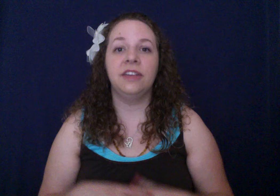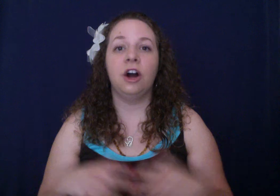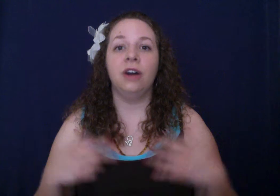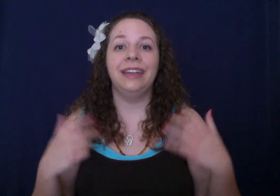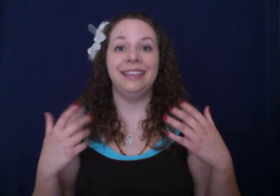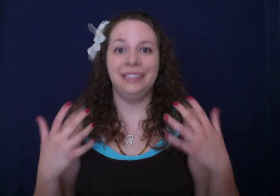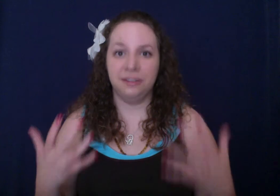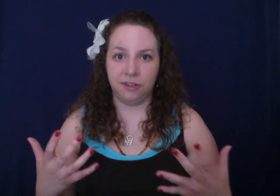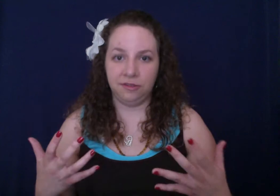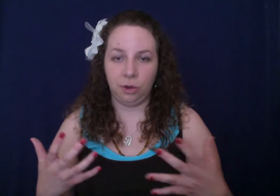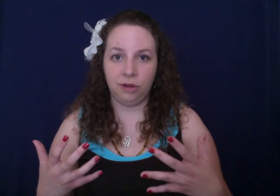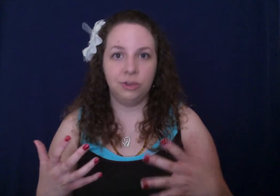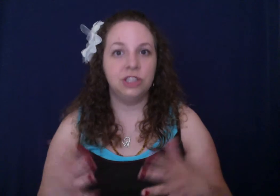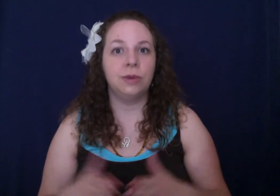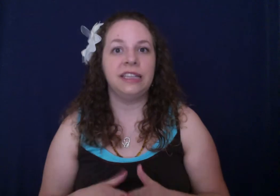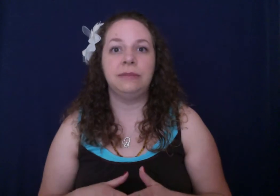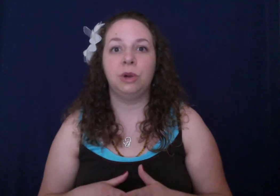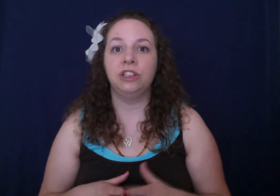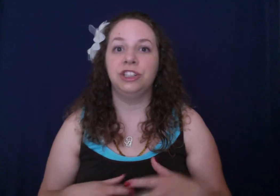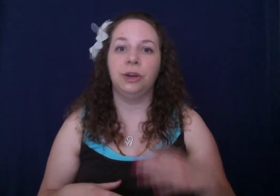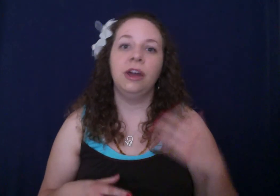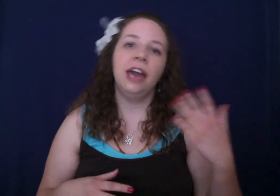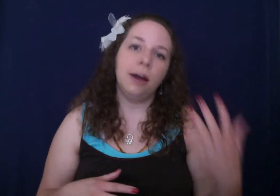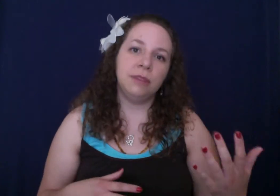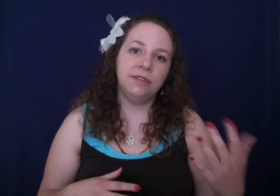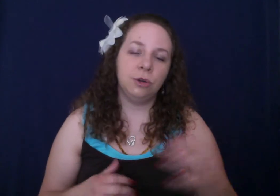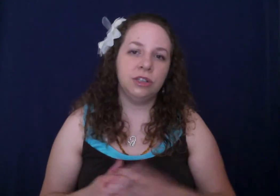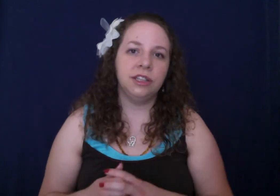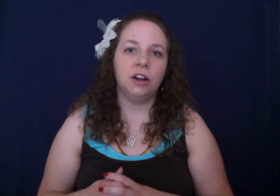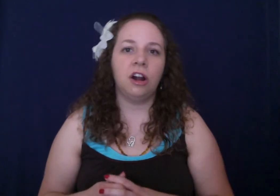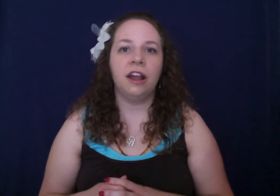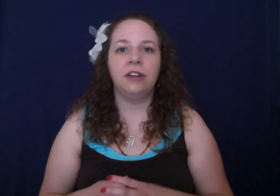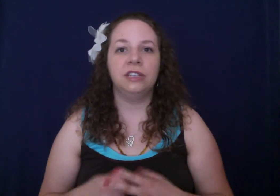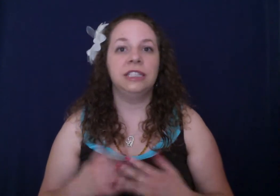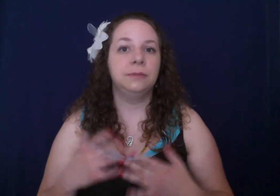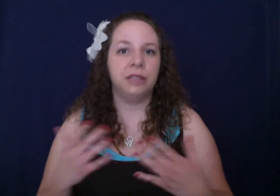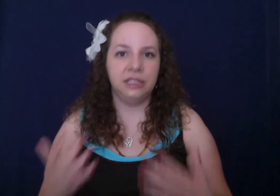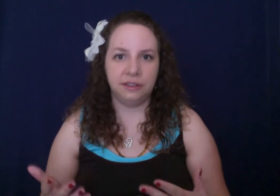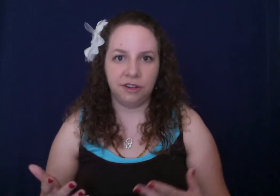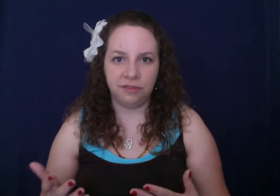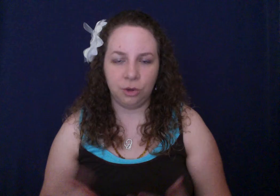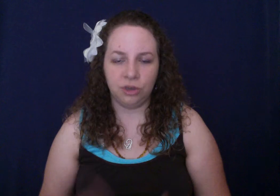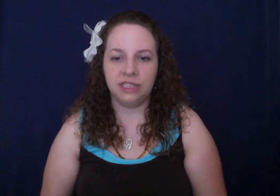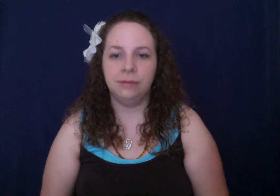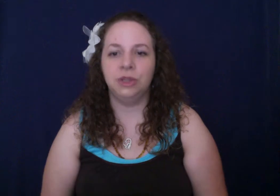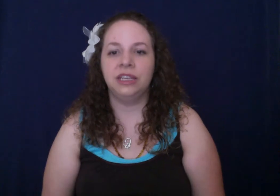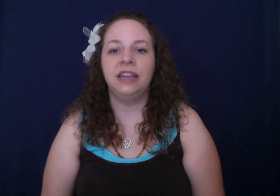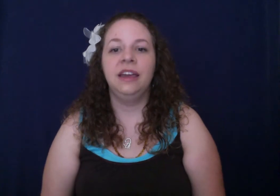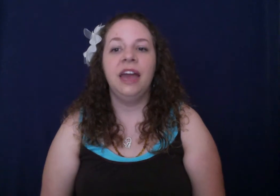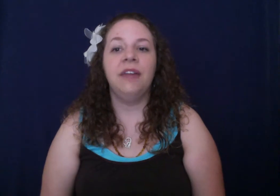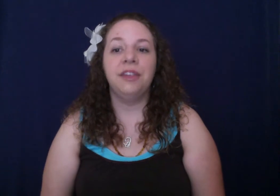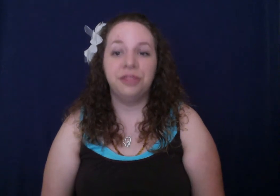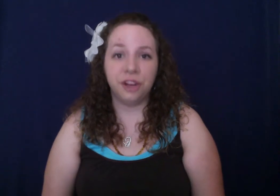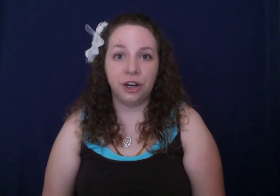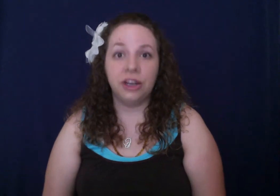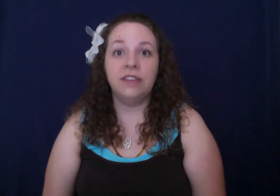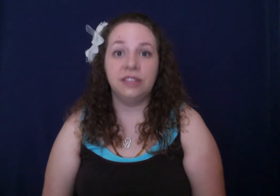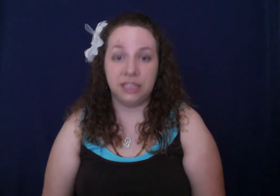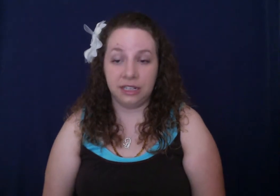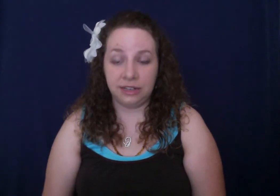on a different floor, which is why it's important to know how many floors there are, how to explain different floors in the building. And then third, if it's in a different